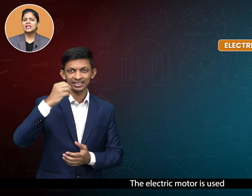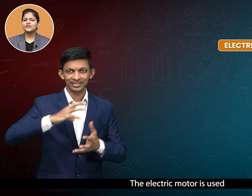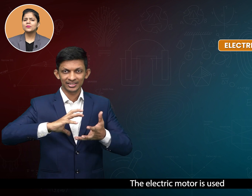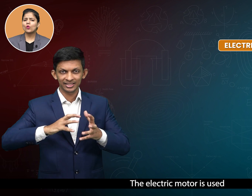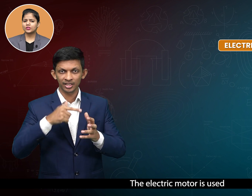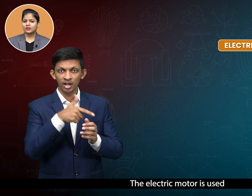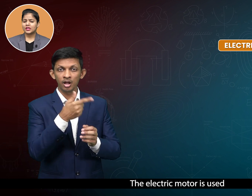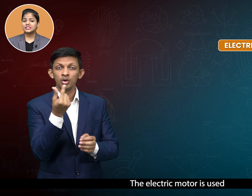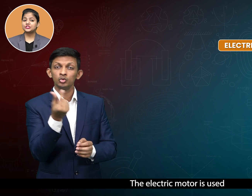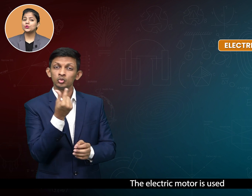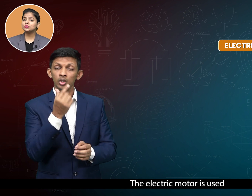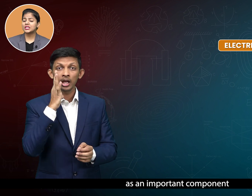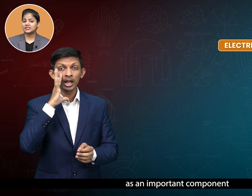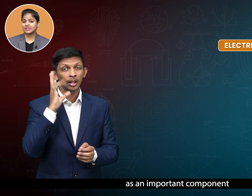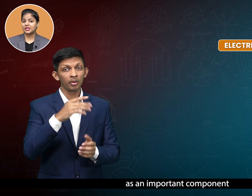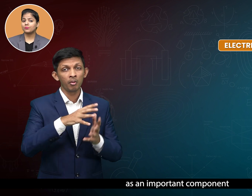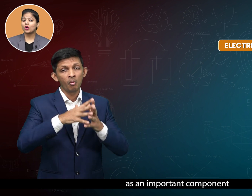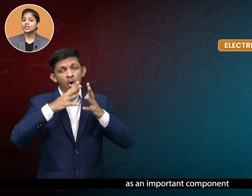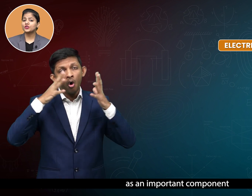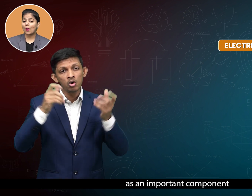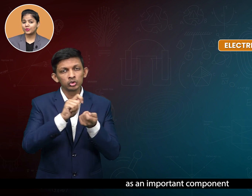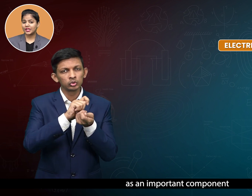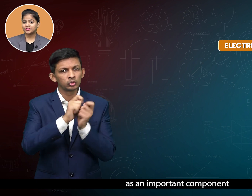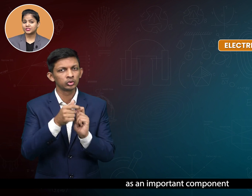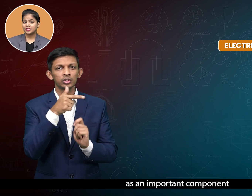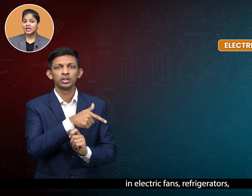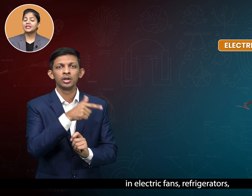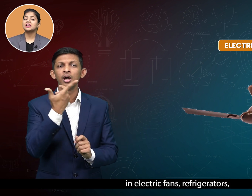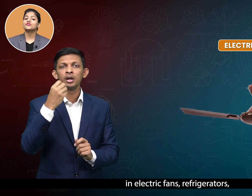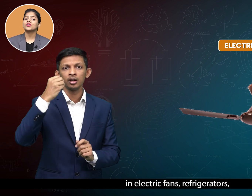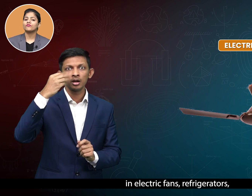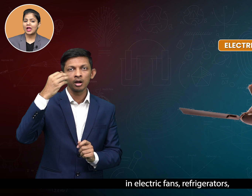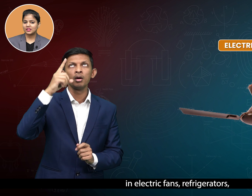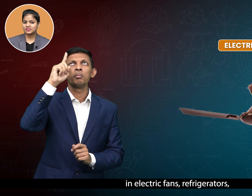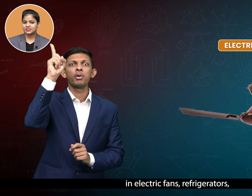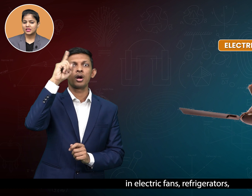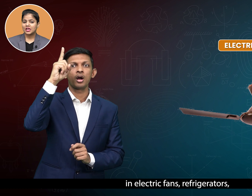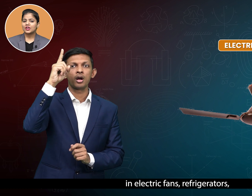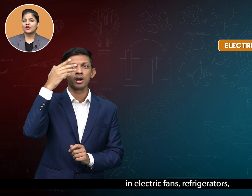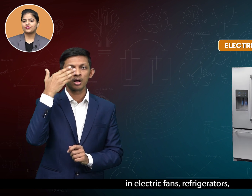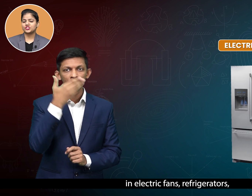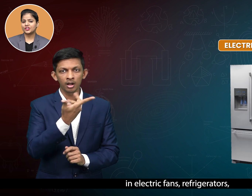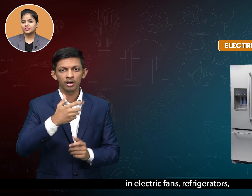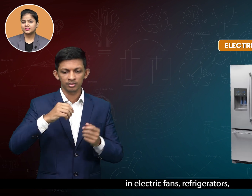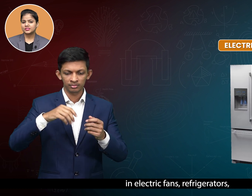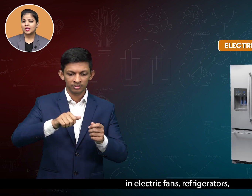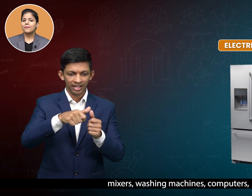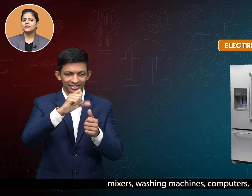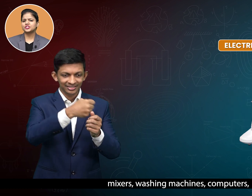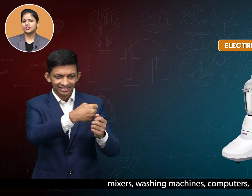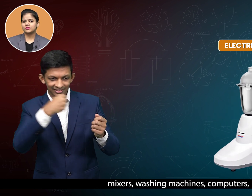The electric motor is used as an important component in electric fans,